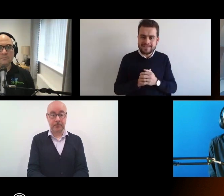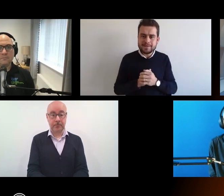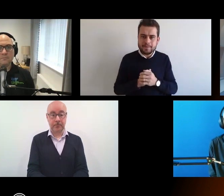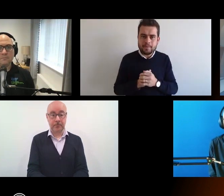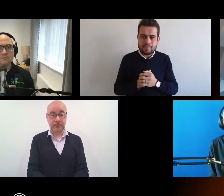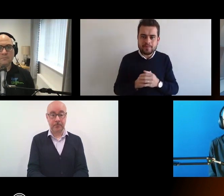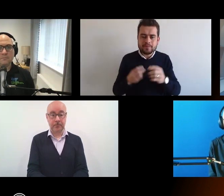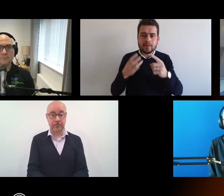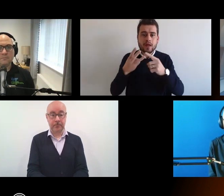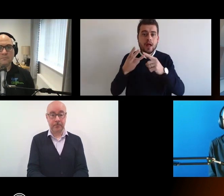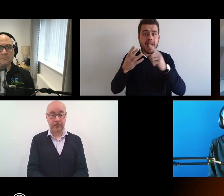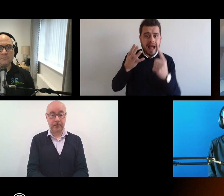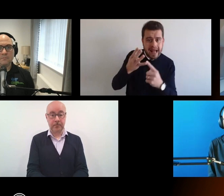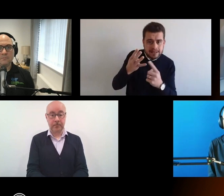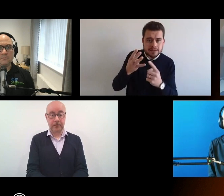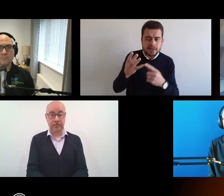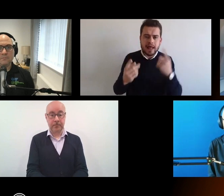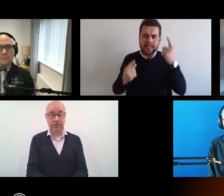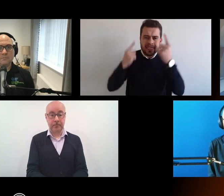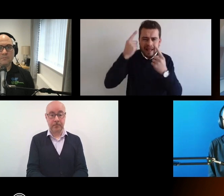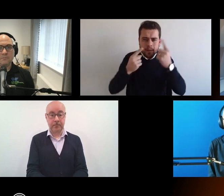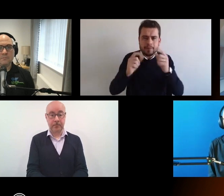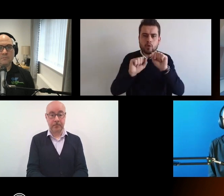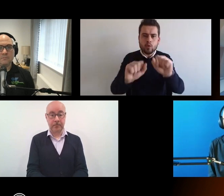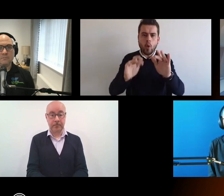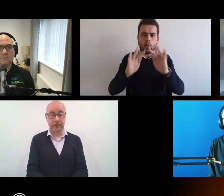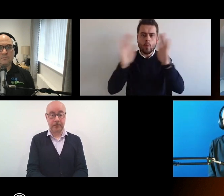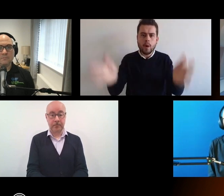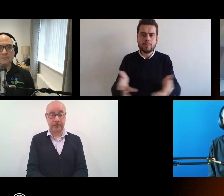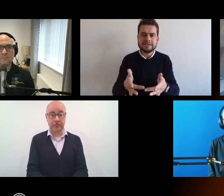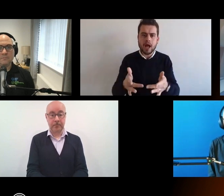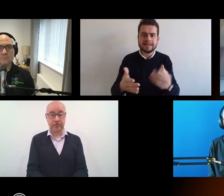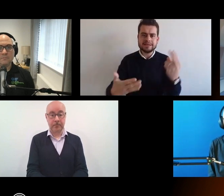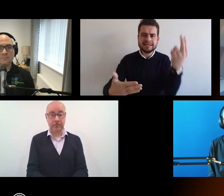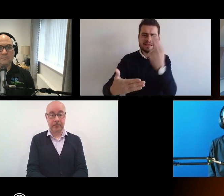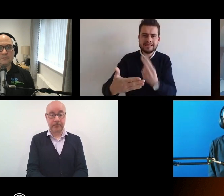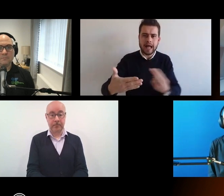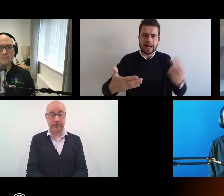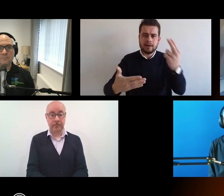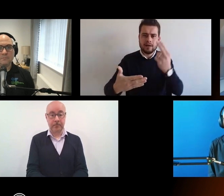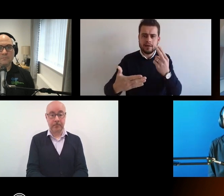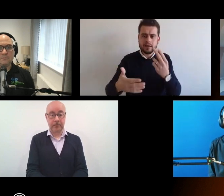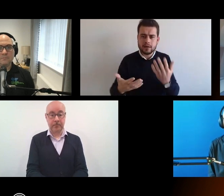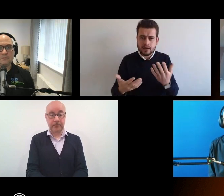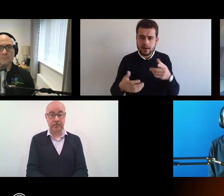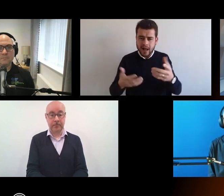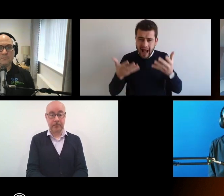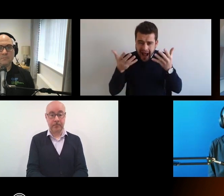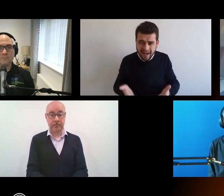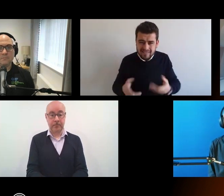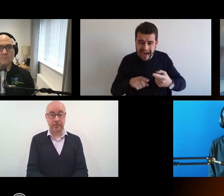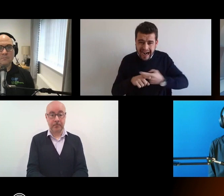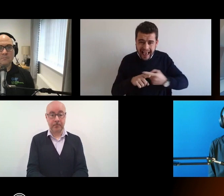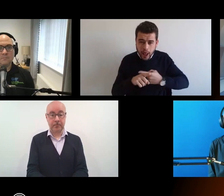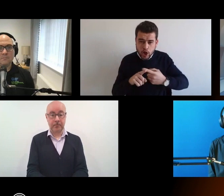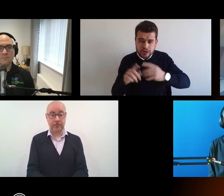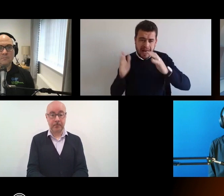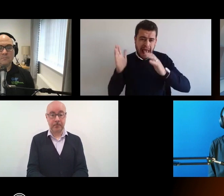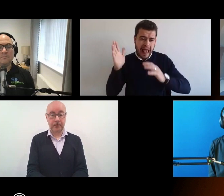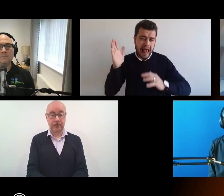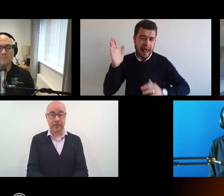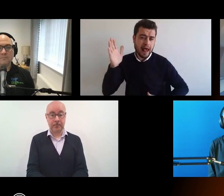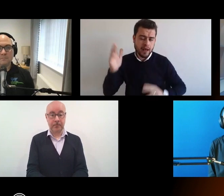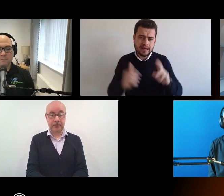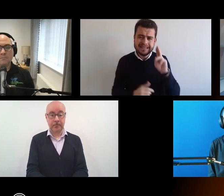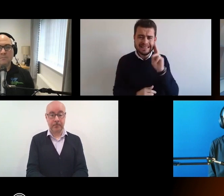do. They're not panicking when they meet a deaf person. And lastly, think about your website design.